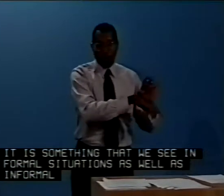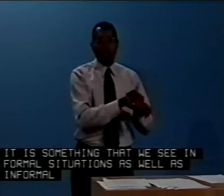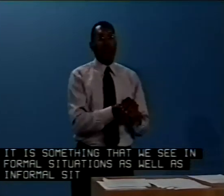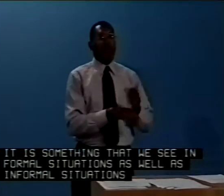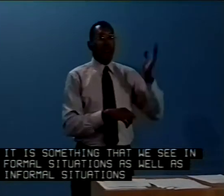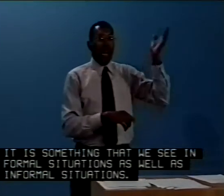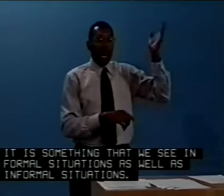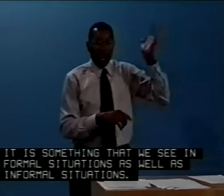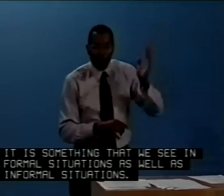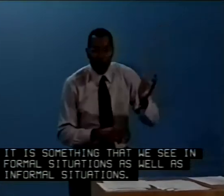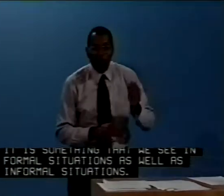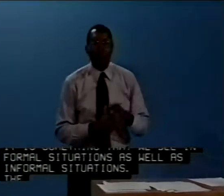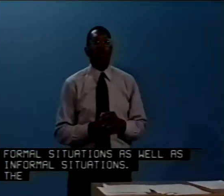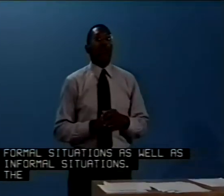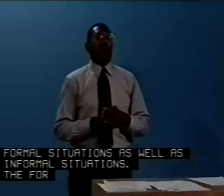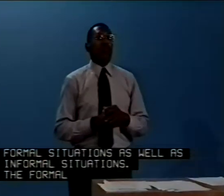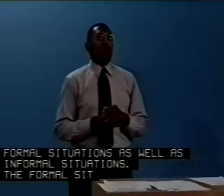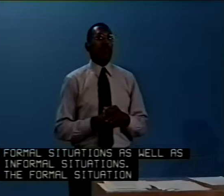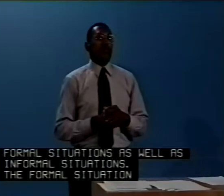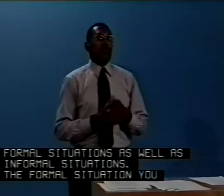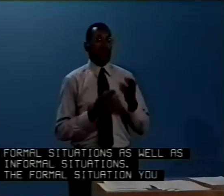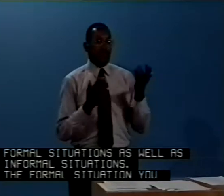may consider as a church or lectures,